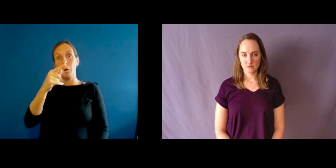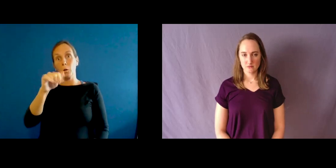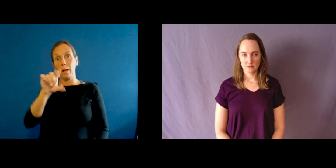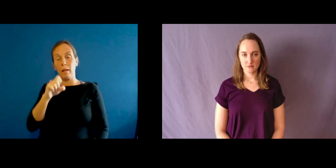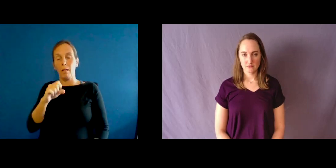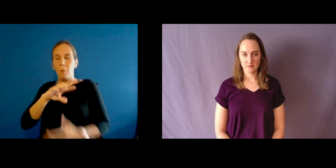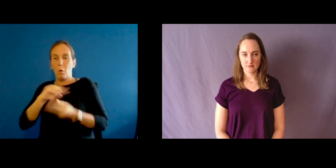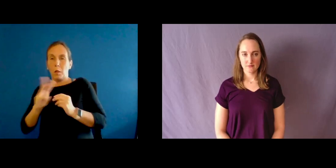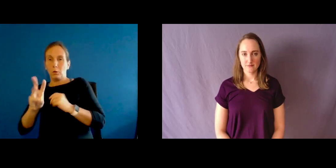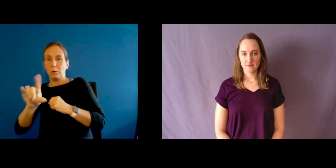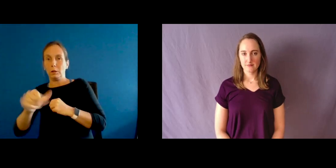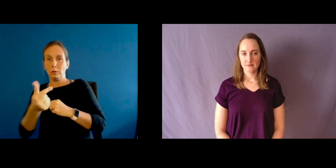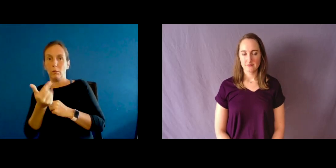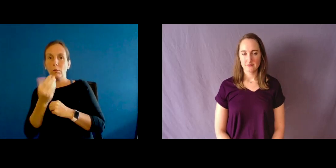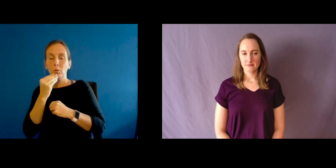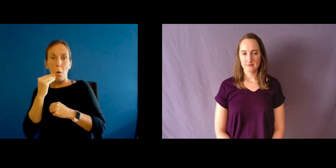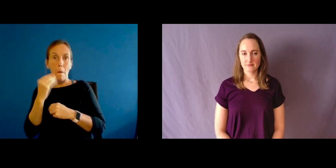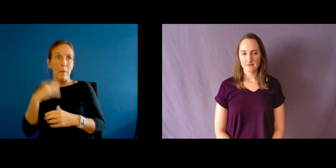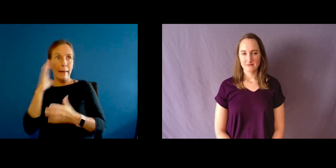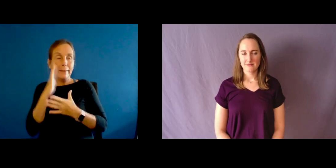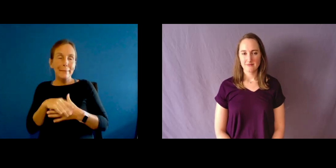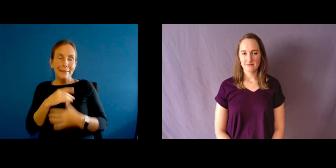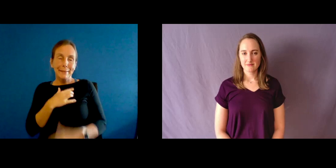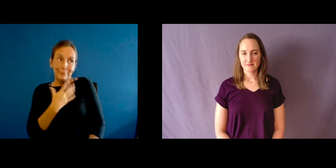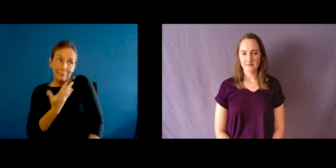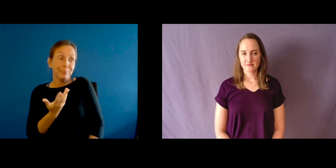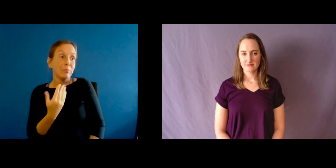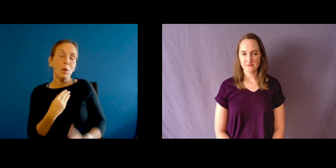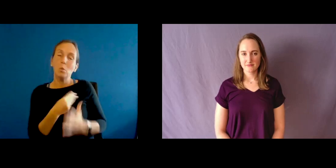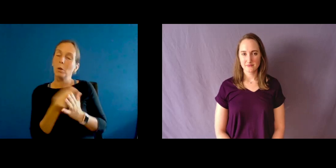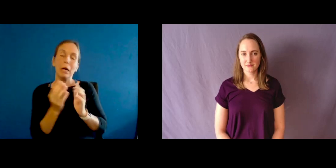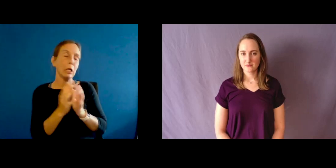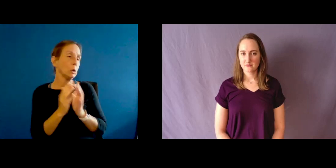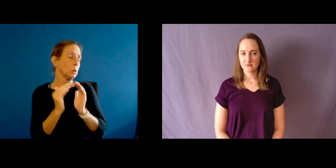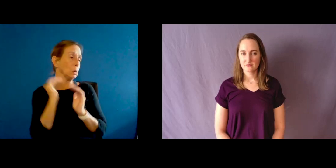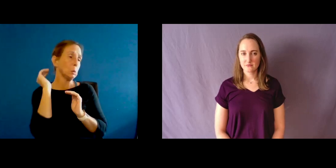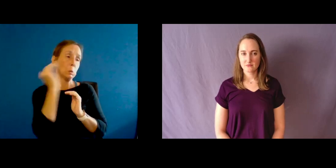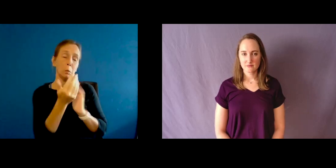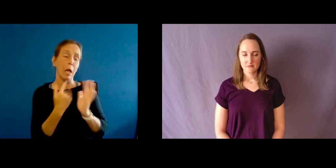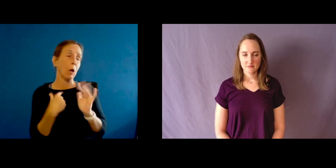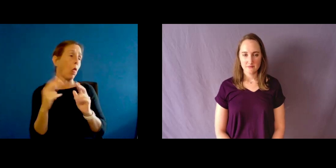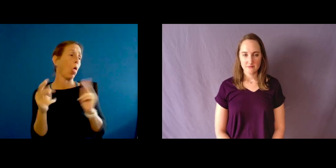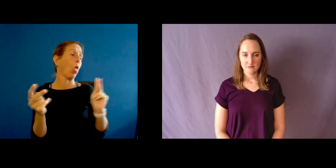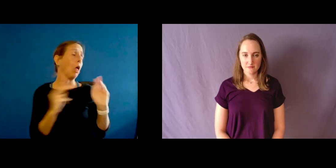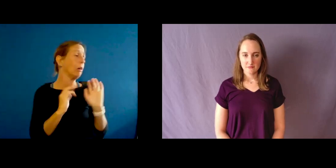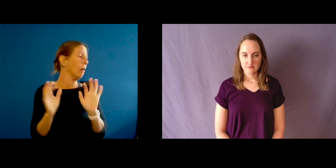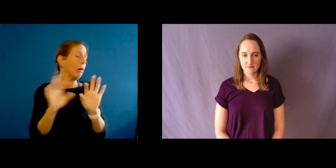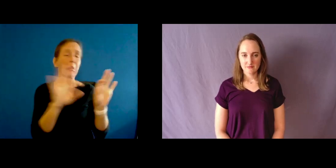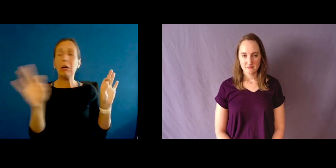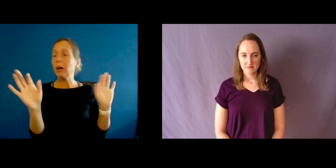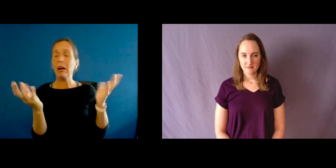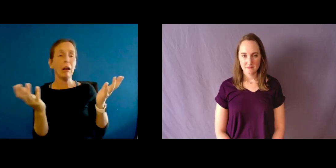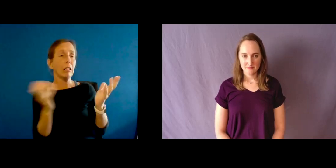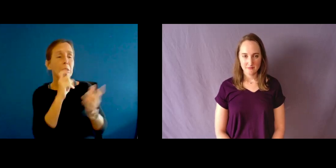home. And my husband is like, well, we buy way too many collars. We have so many just sitting around. They don't need more collars. And I was